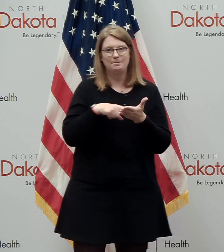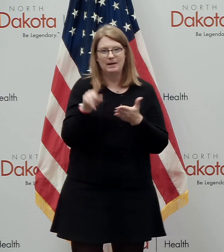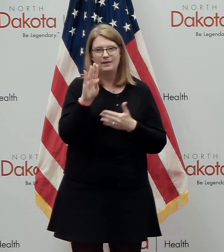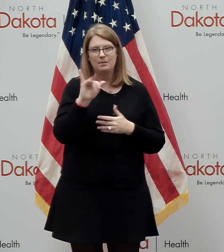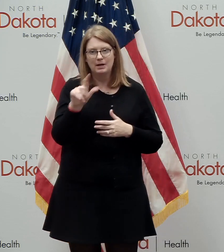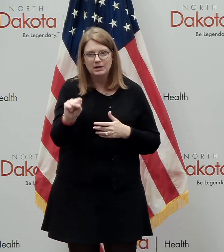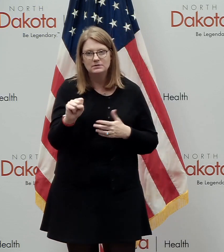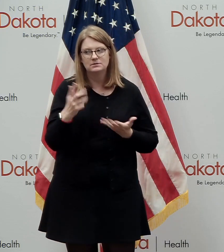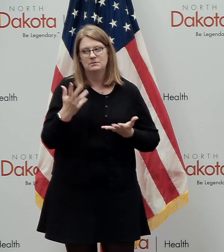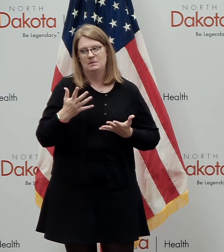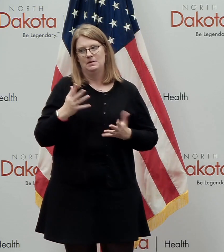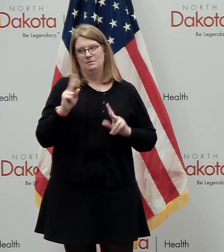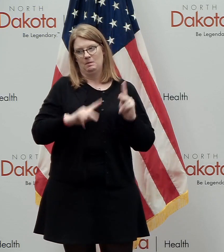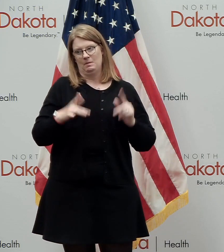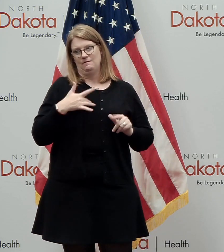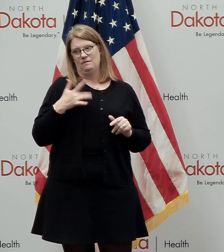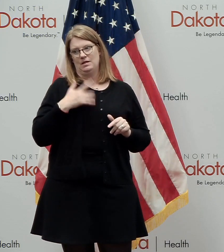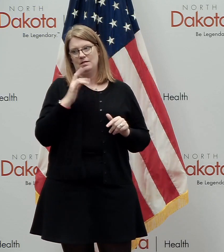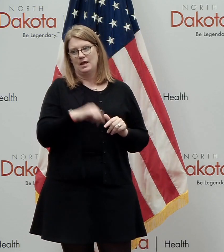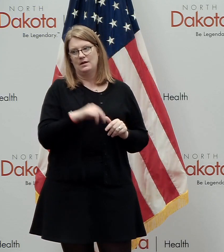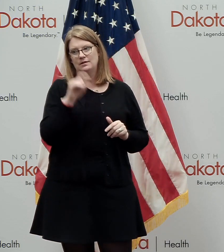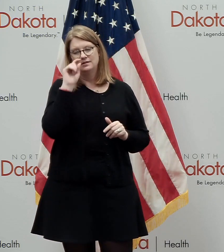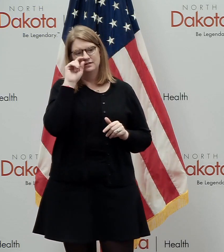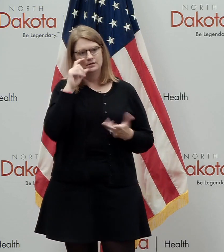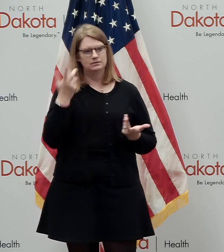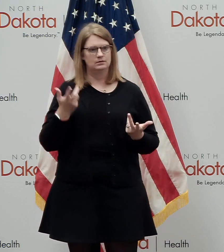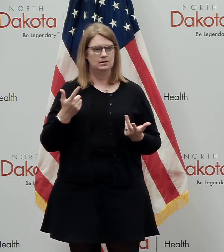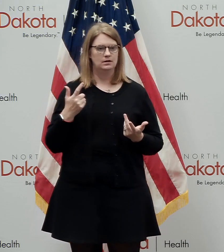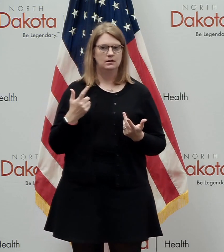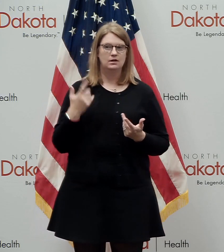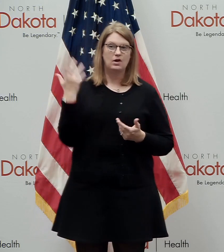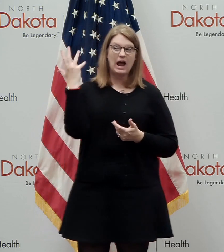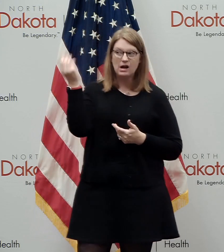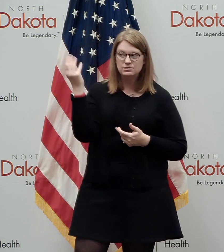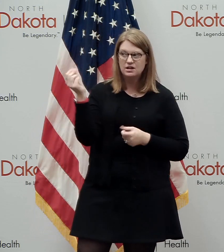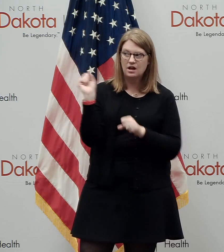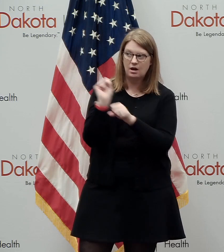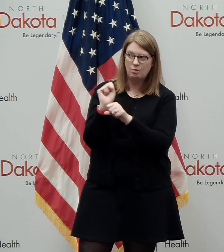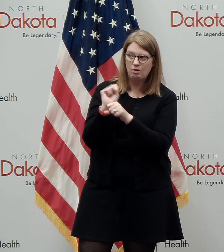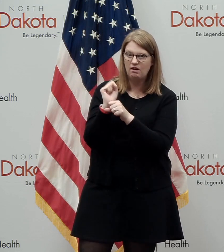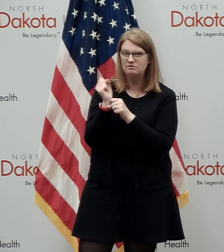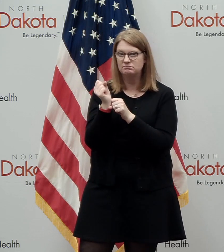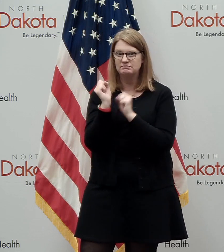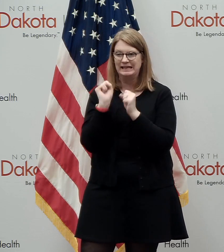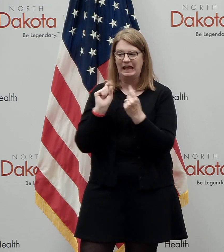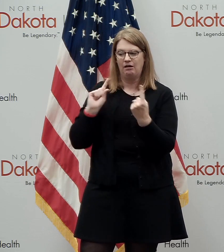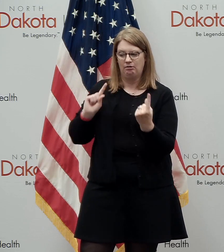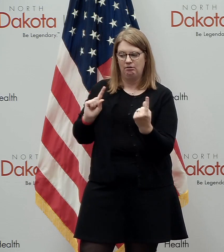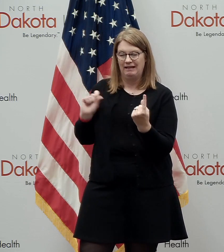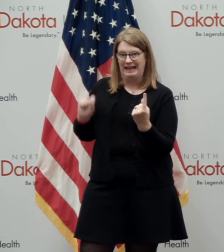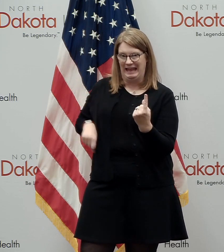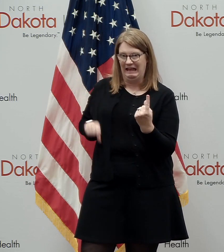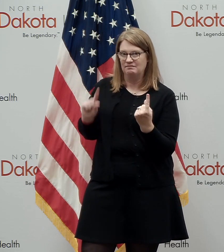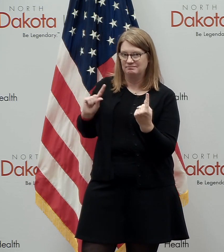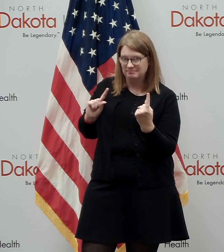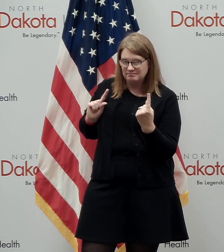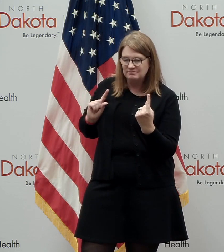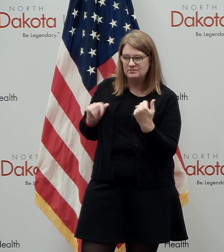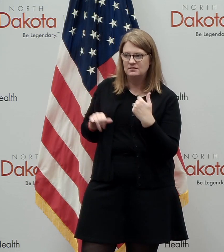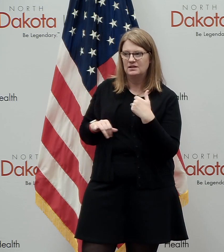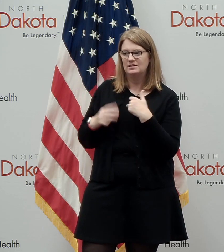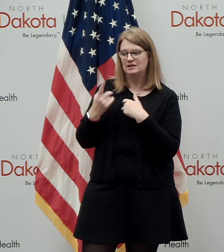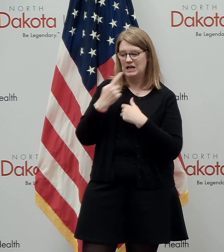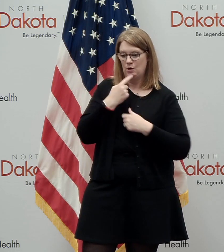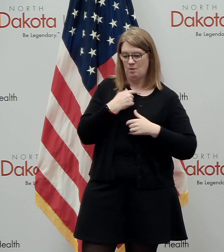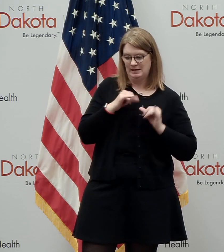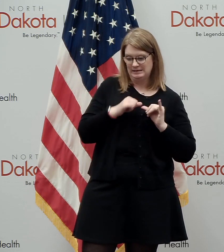may feel like that. I mean, they may feel like, hey, I work outdoors, I work in a thing, I can socially distance when I go to work, and they told me to stay